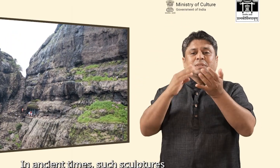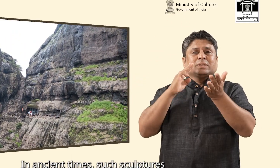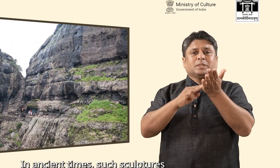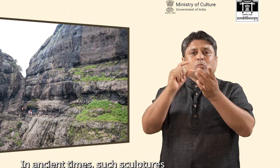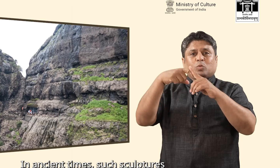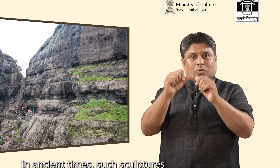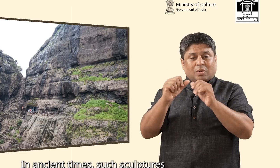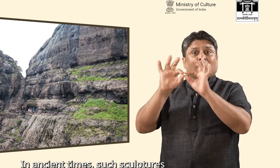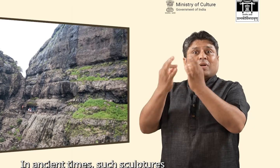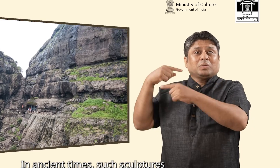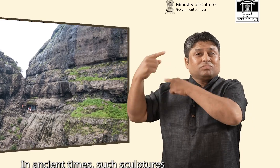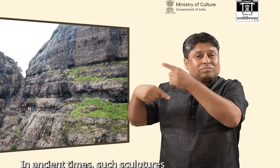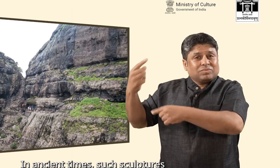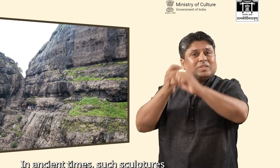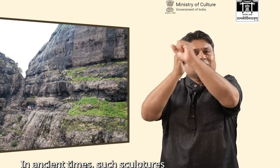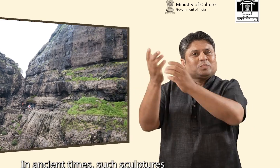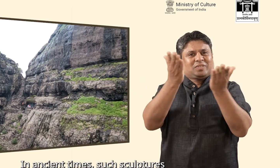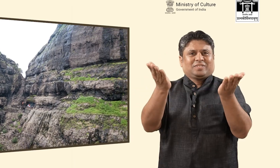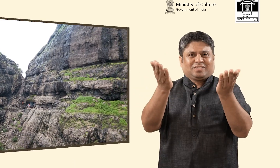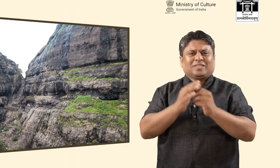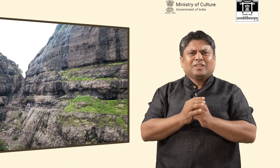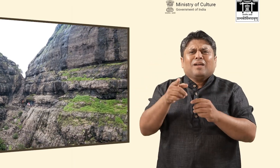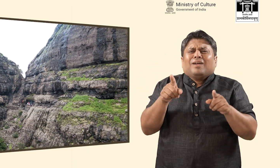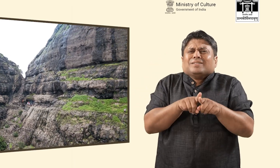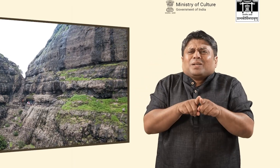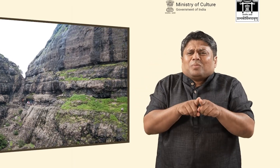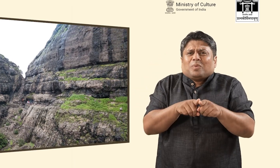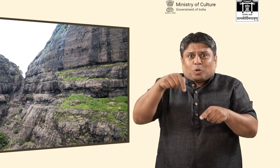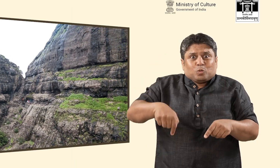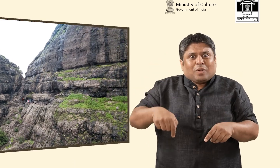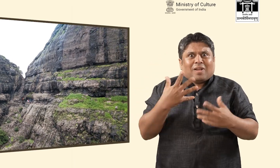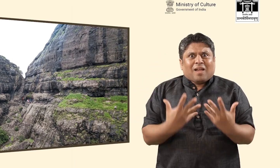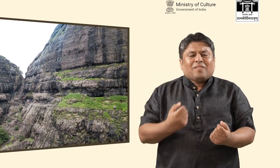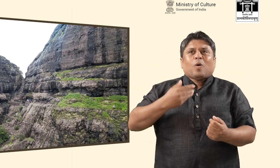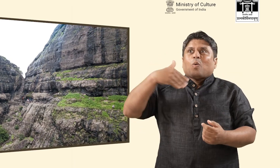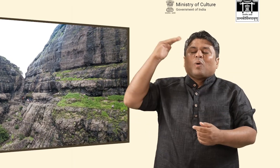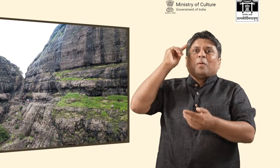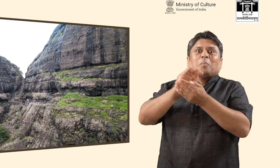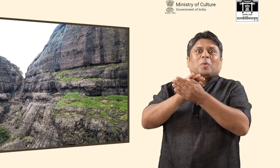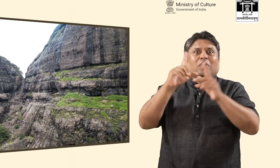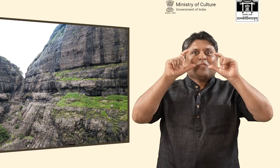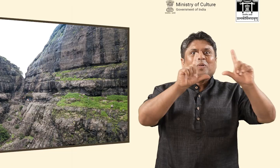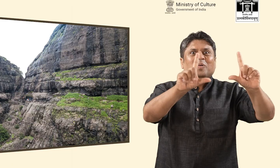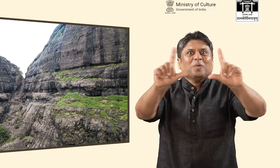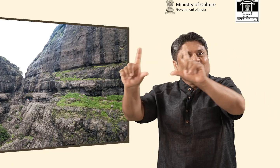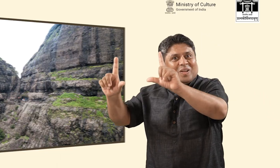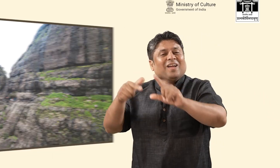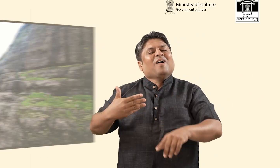such sculptures acted like a memorial gallery, like how we display photographs today. Naneghat is not just a